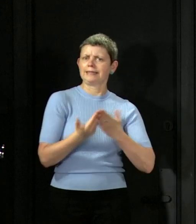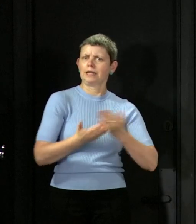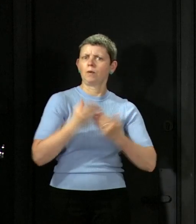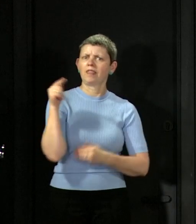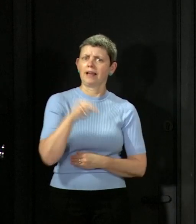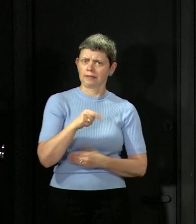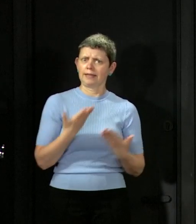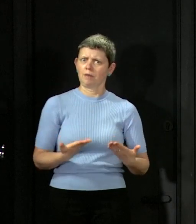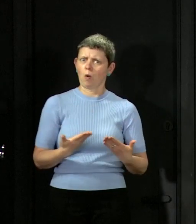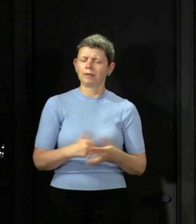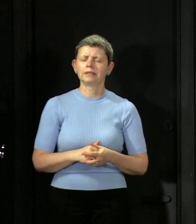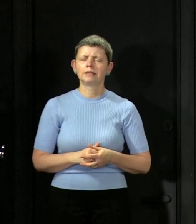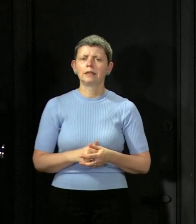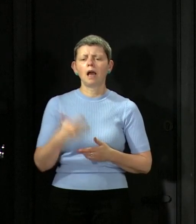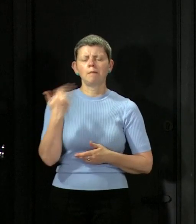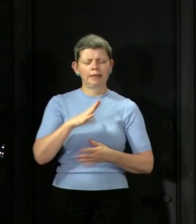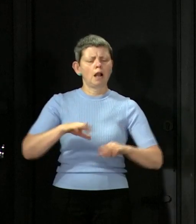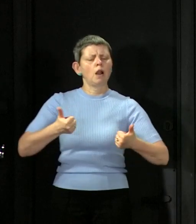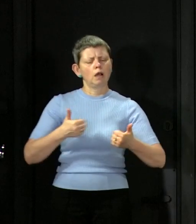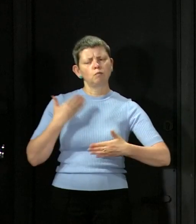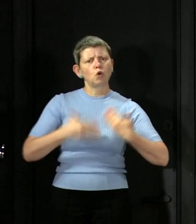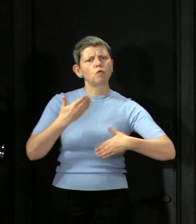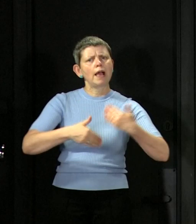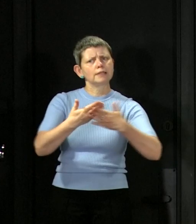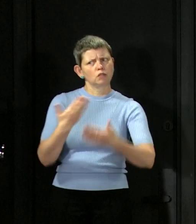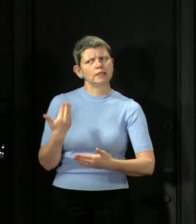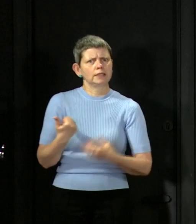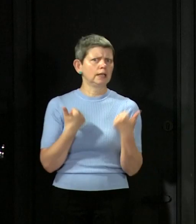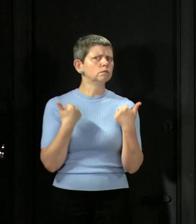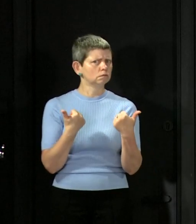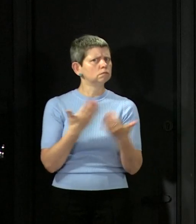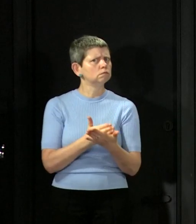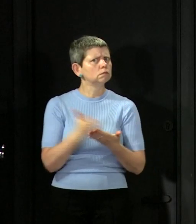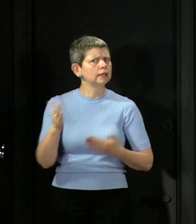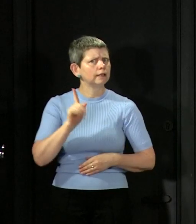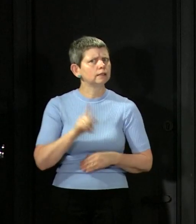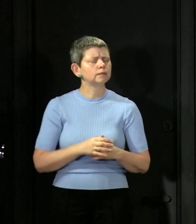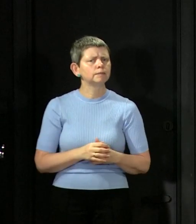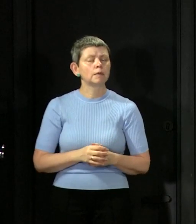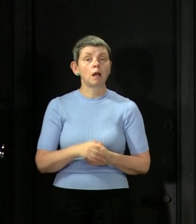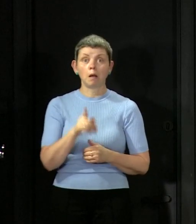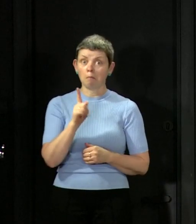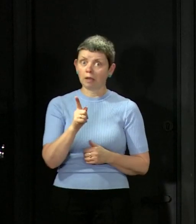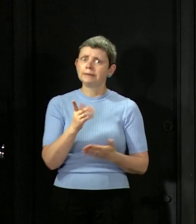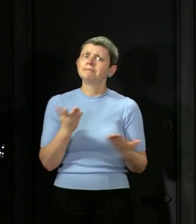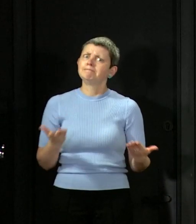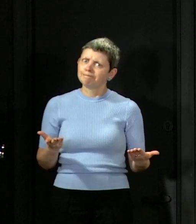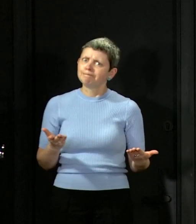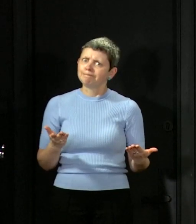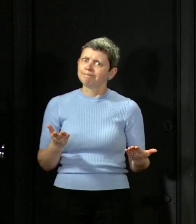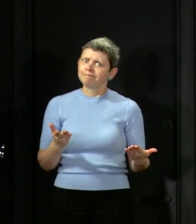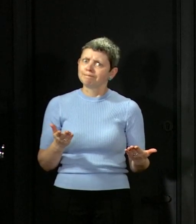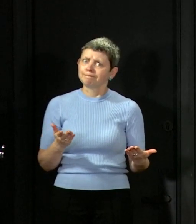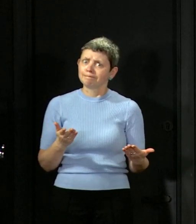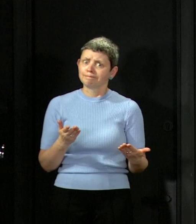We have made significant progress in recent weeks. There is no doubt about that. But make no mistake, the